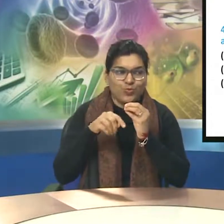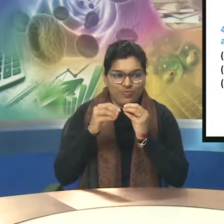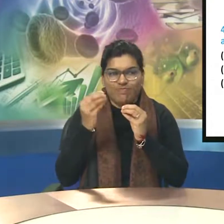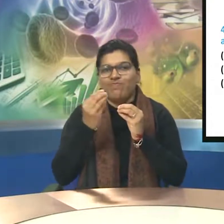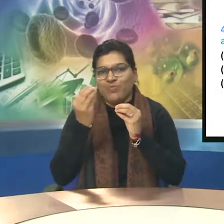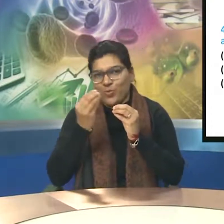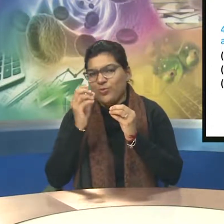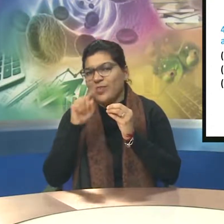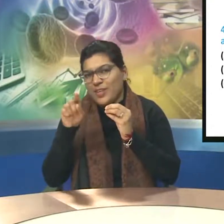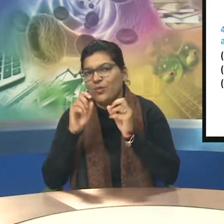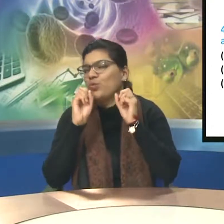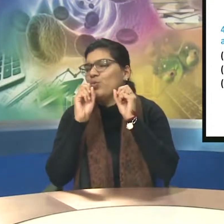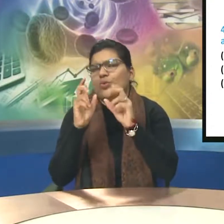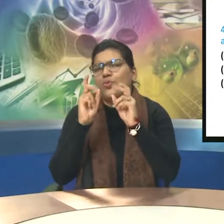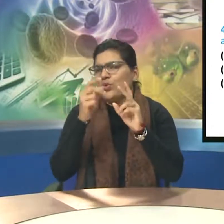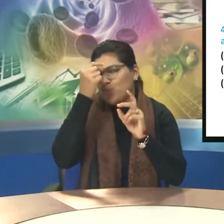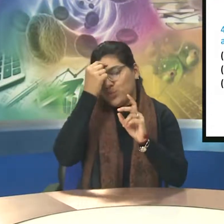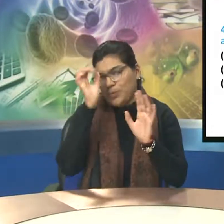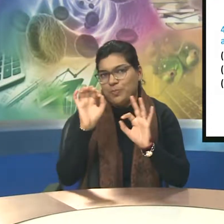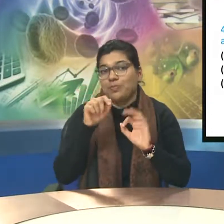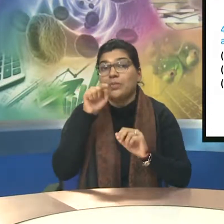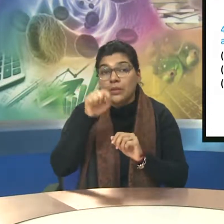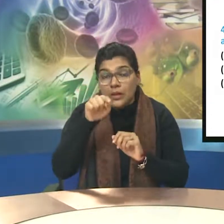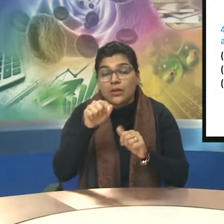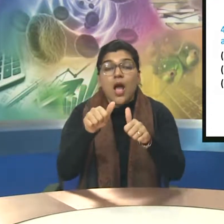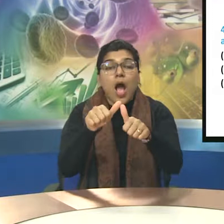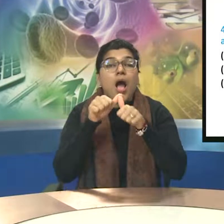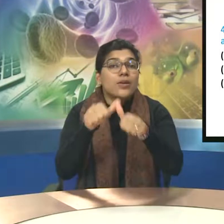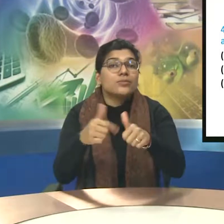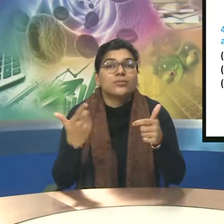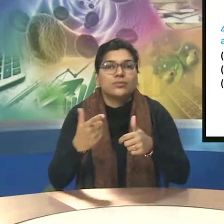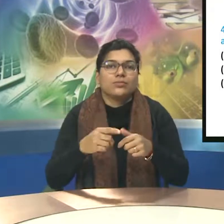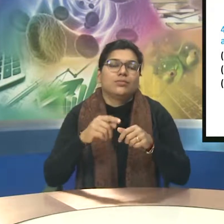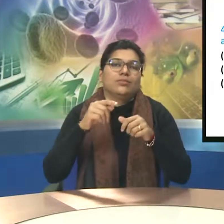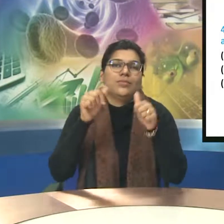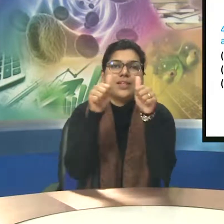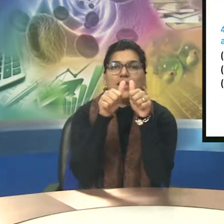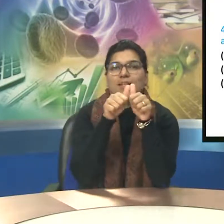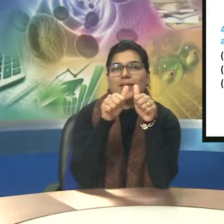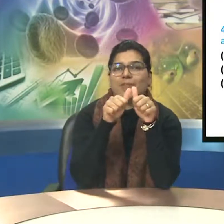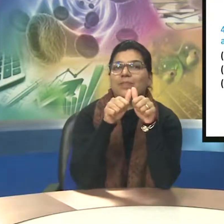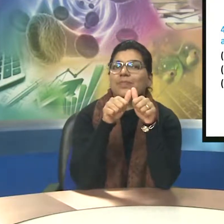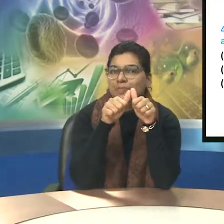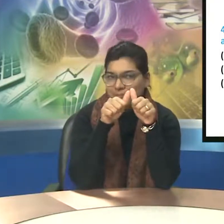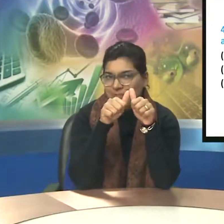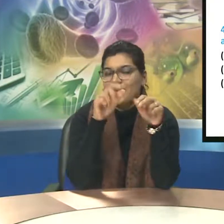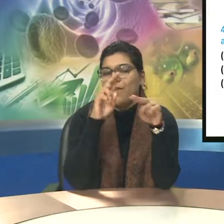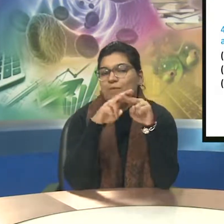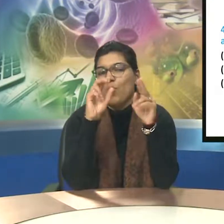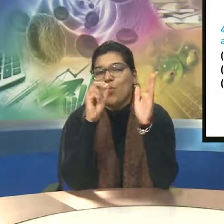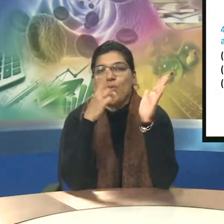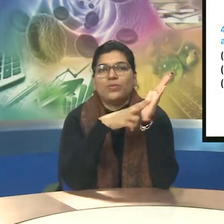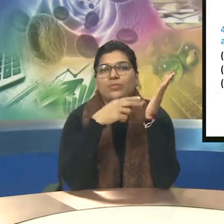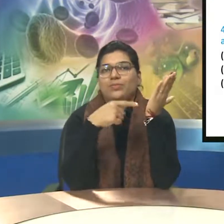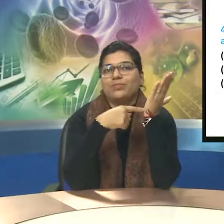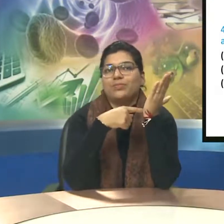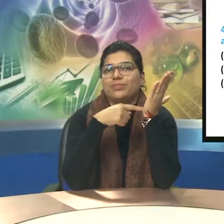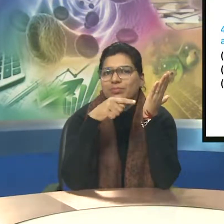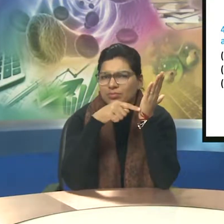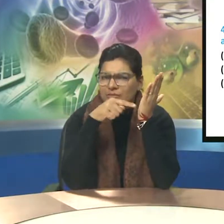Okay, option B is wrong. Okay, you have now answered it wrong. I'll answer